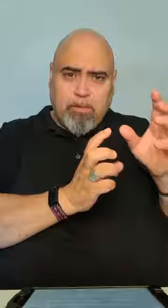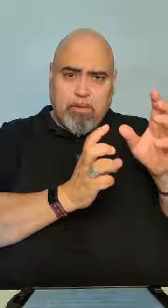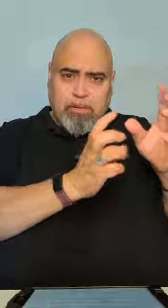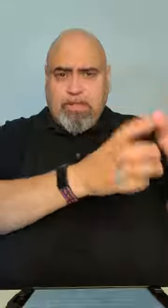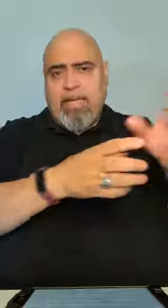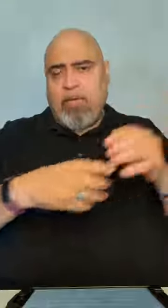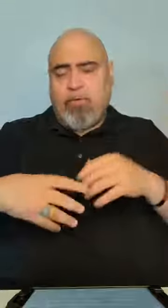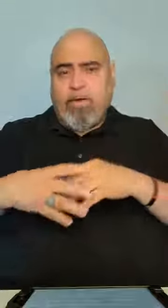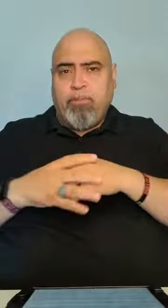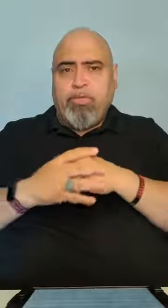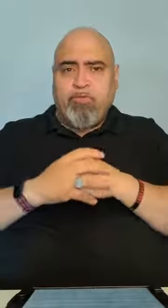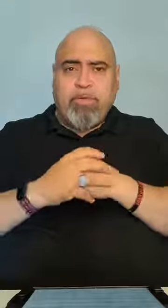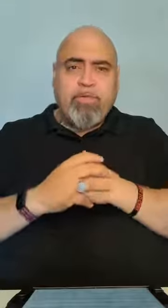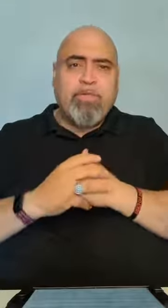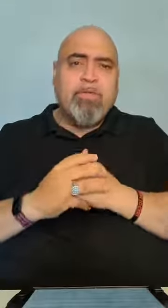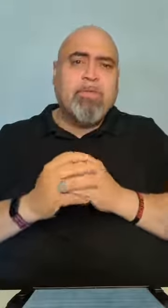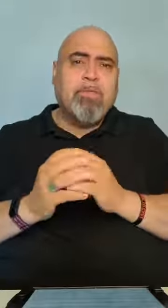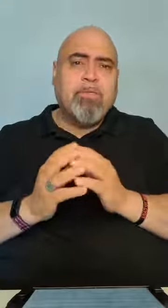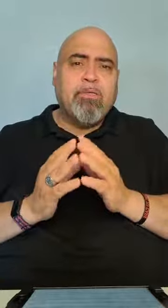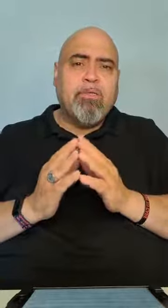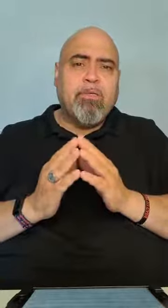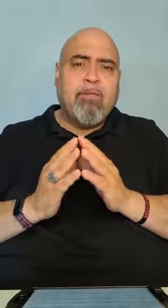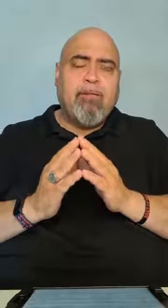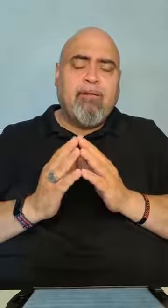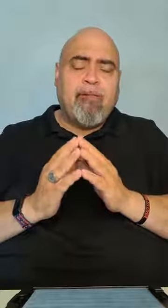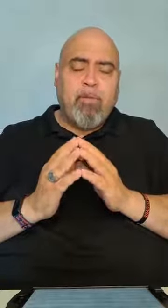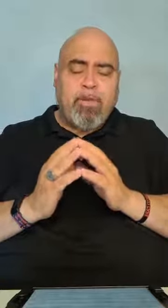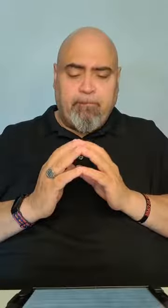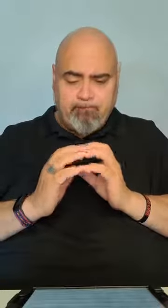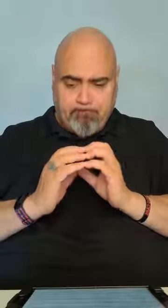to seek out the greater mysteries within.